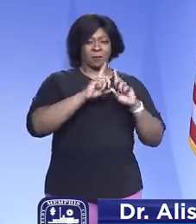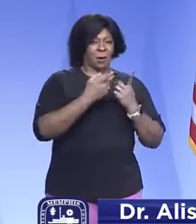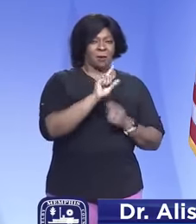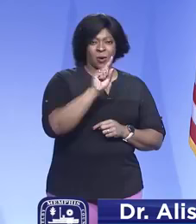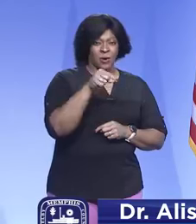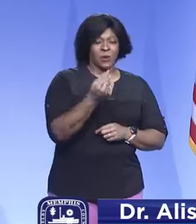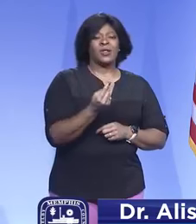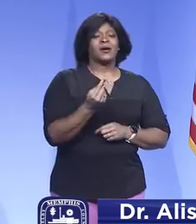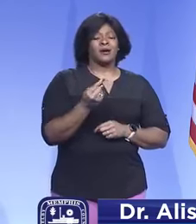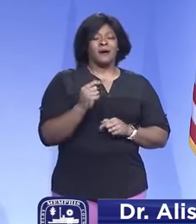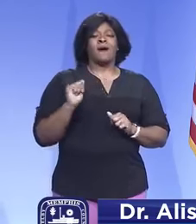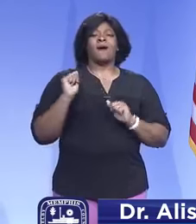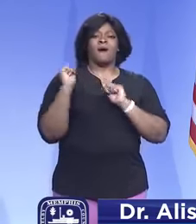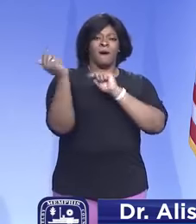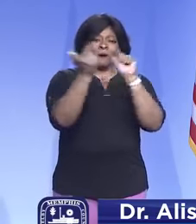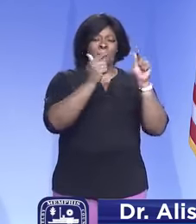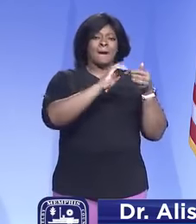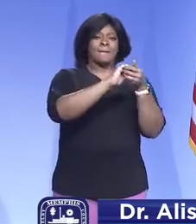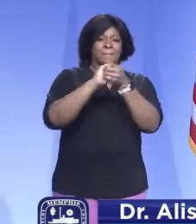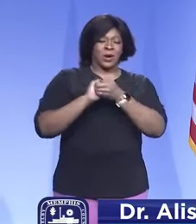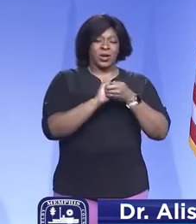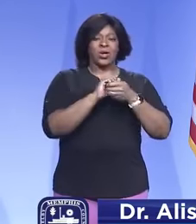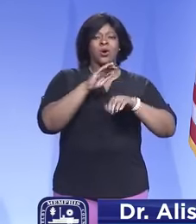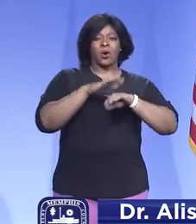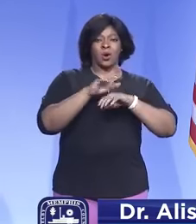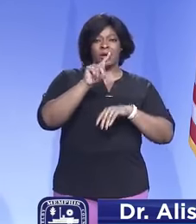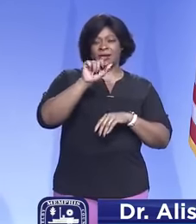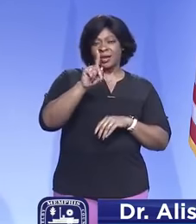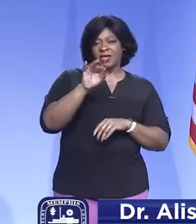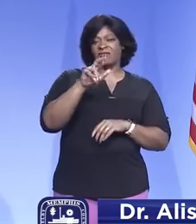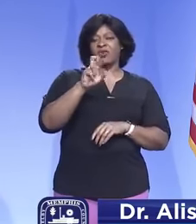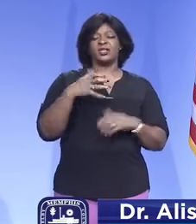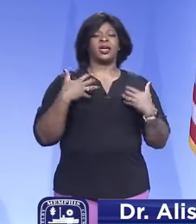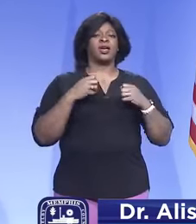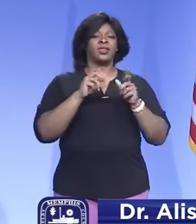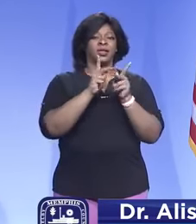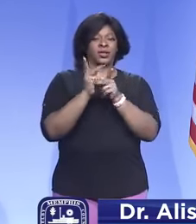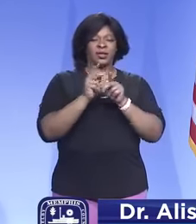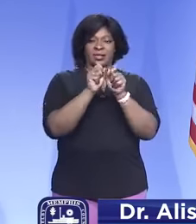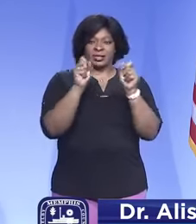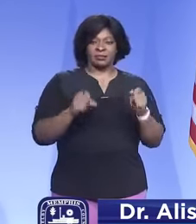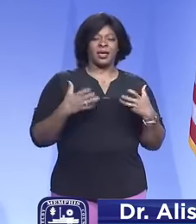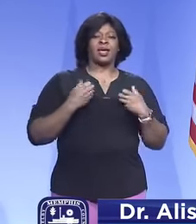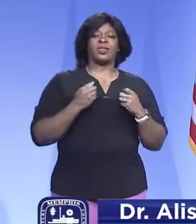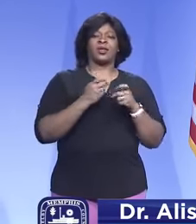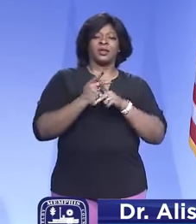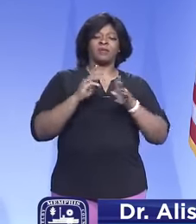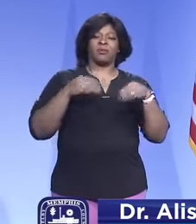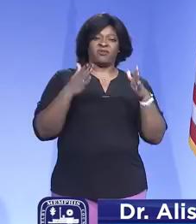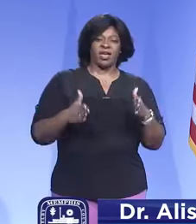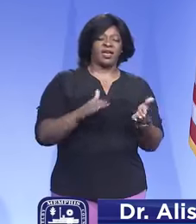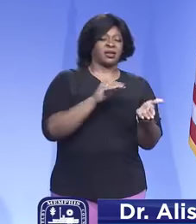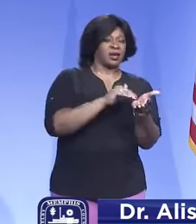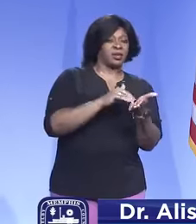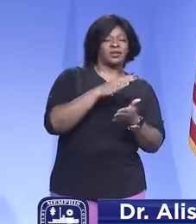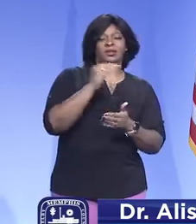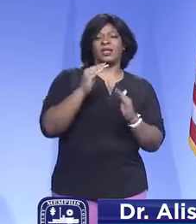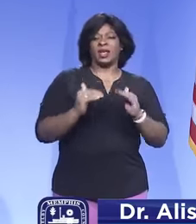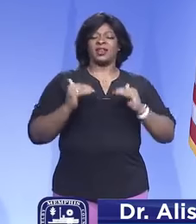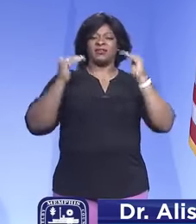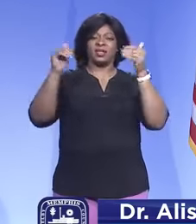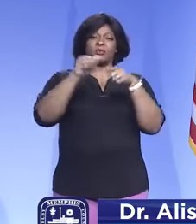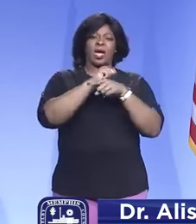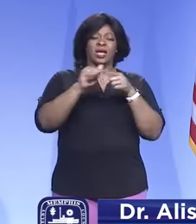It's all of our partners on the task force, healthcare systems, and healthcare providers such as physicians and advanced